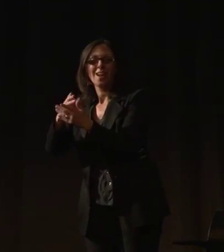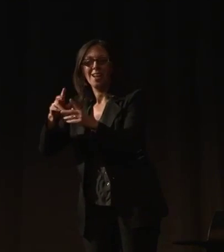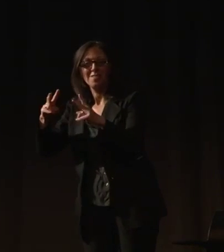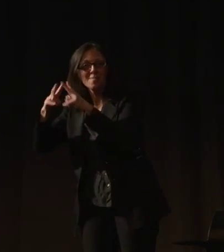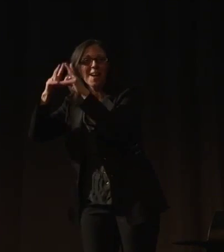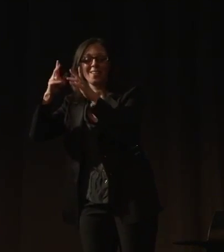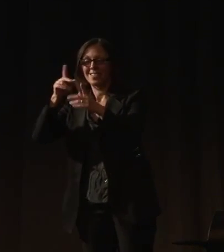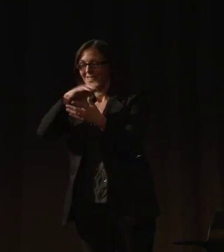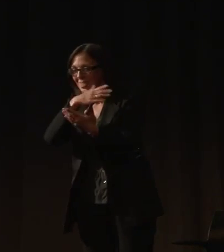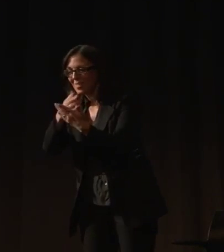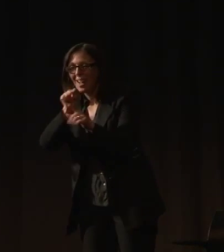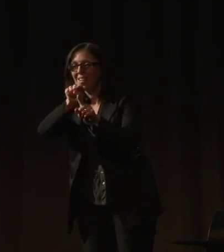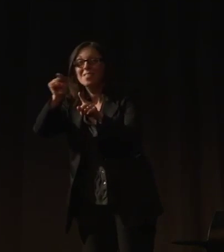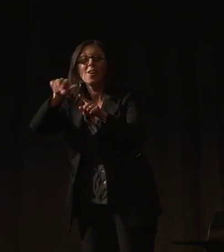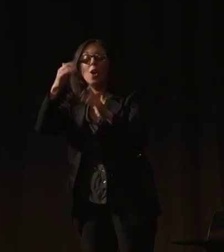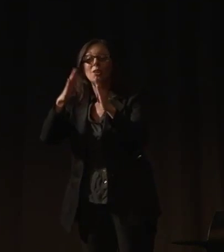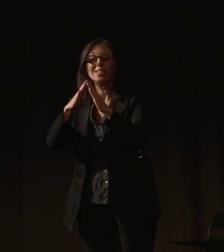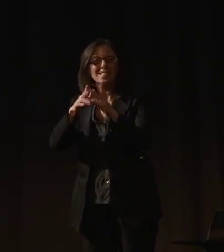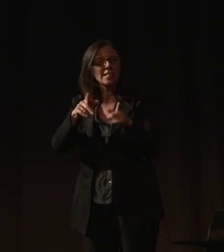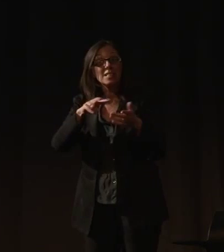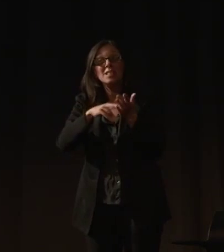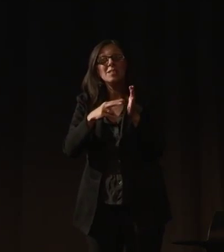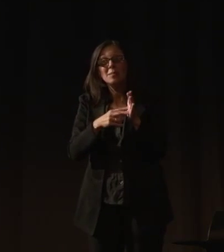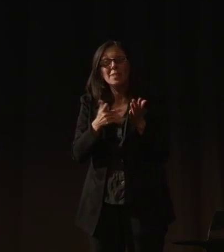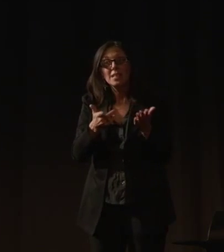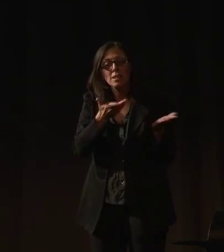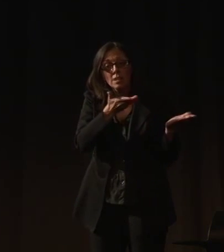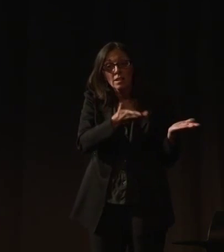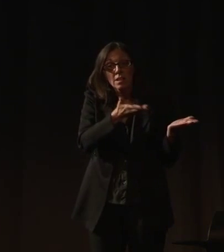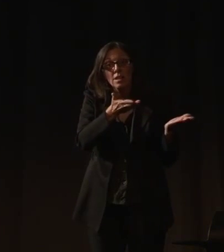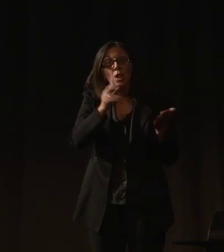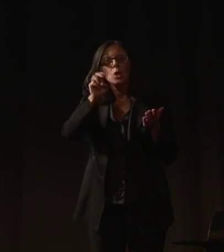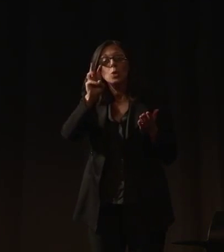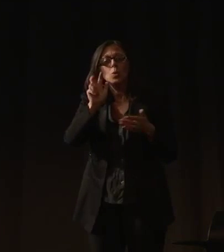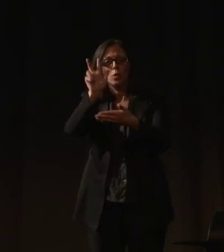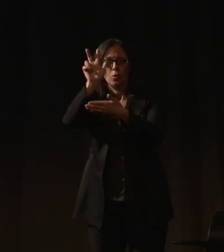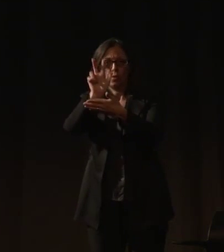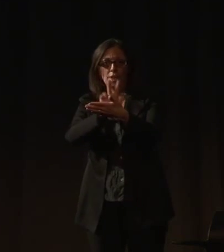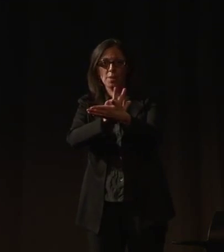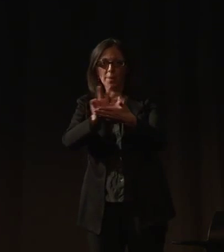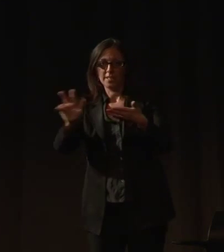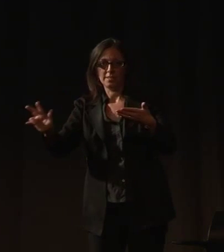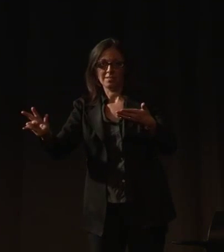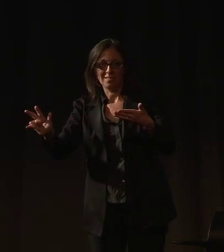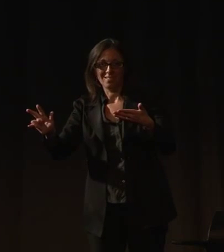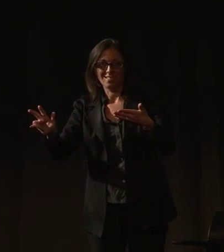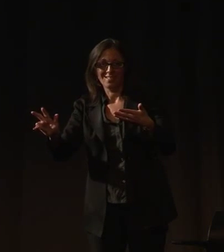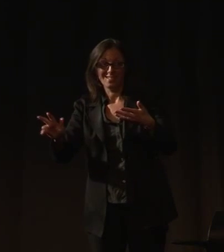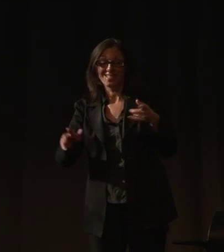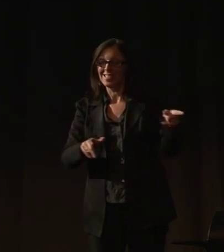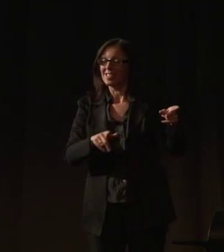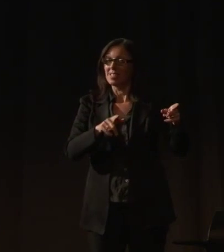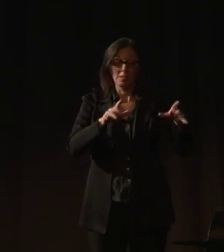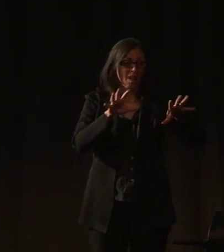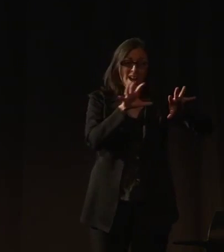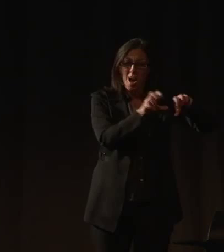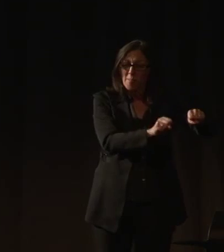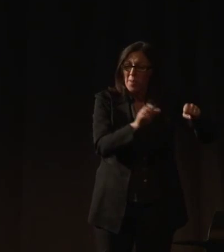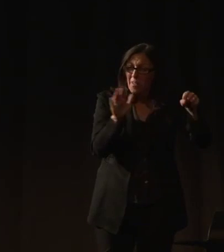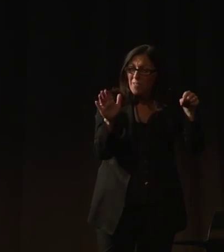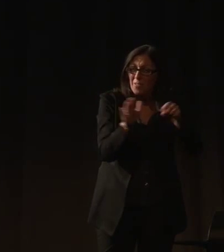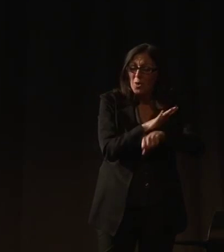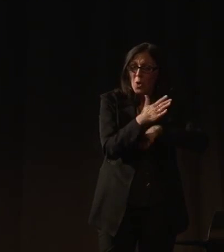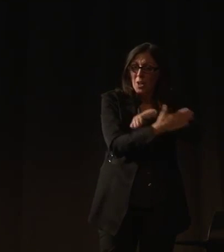heard the news. And so you can see that it took 3 weeks for the news to get from Constantinople to Vienna, 4 to